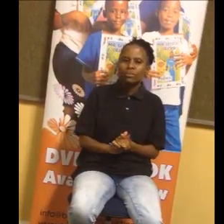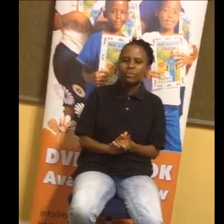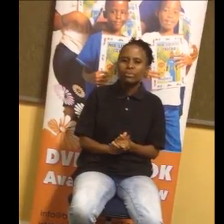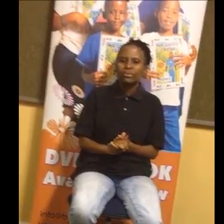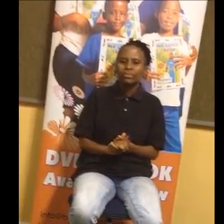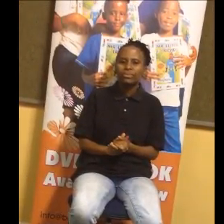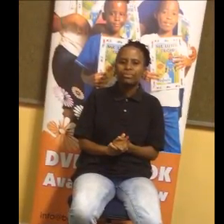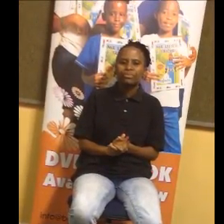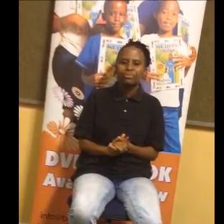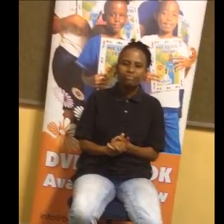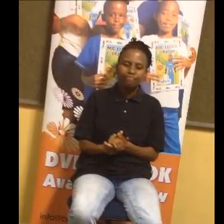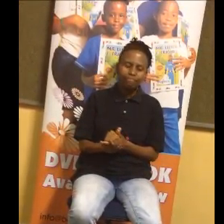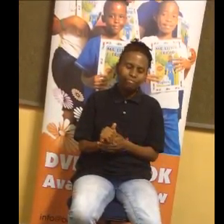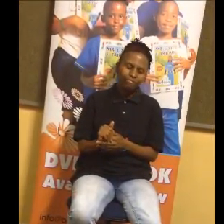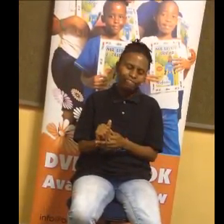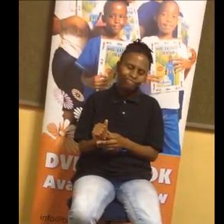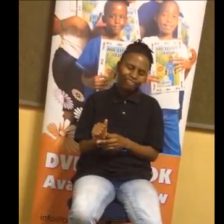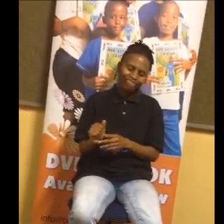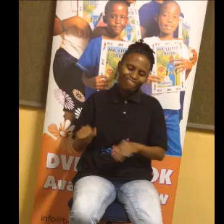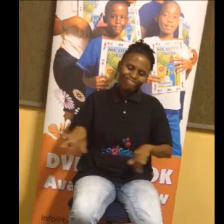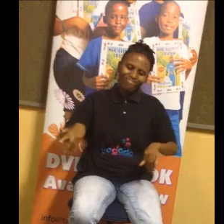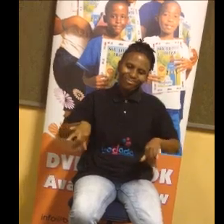Overflowing rubbish bins are very unhealthy.